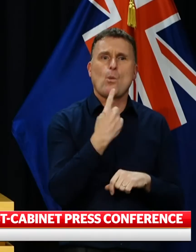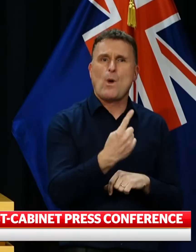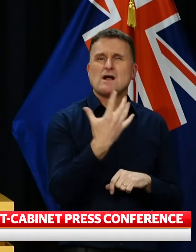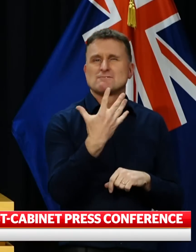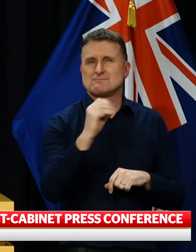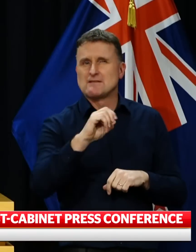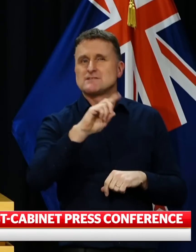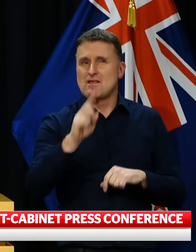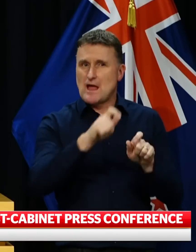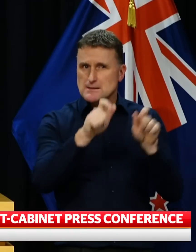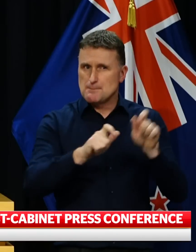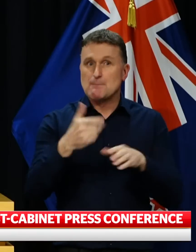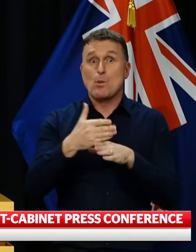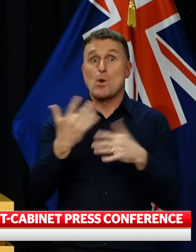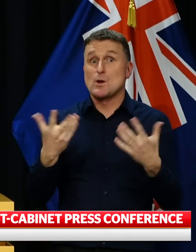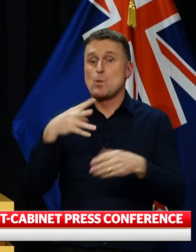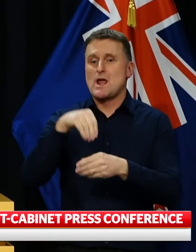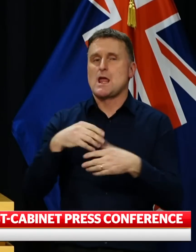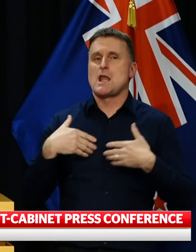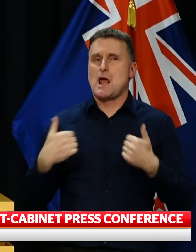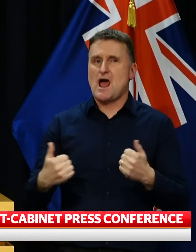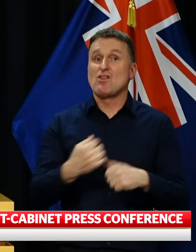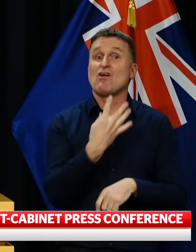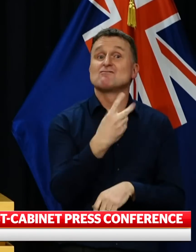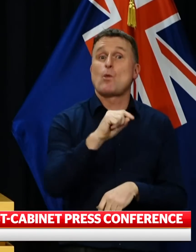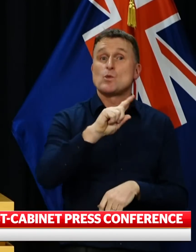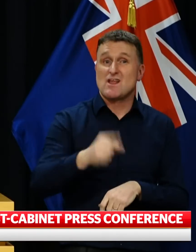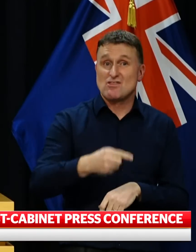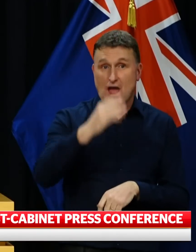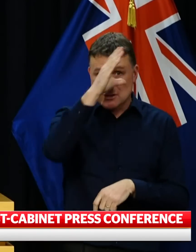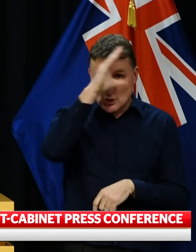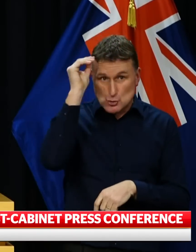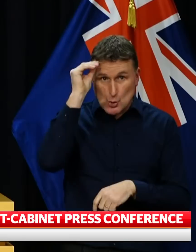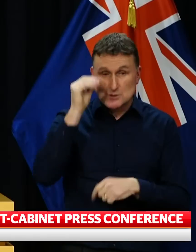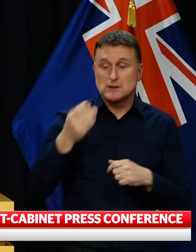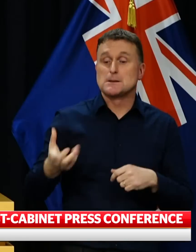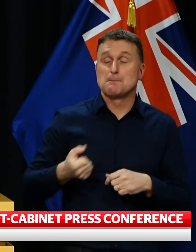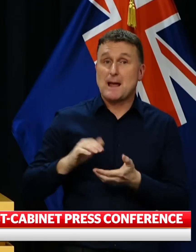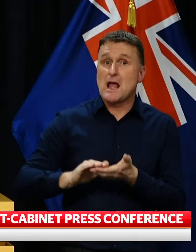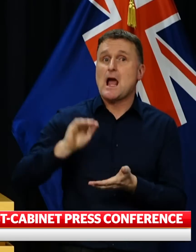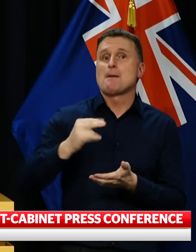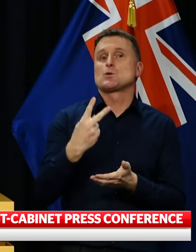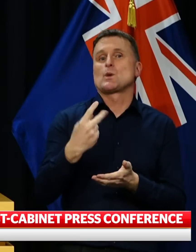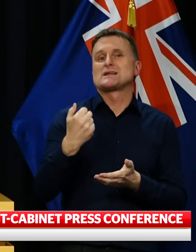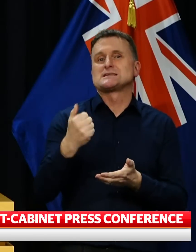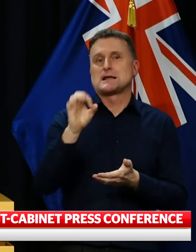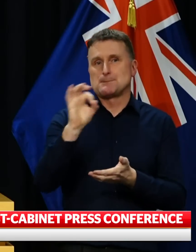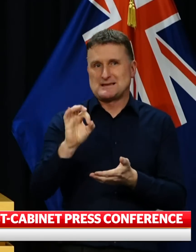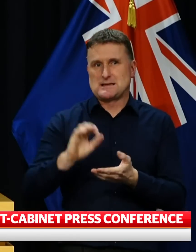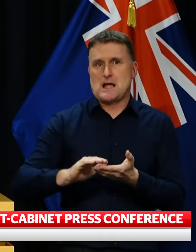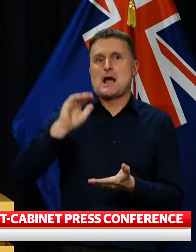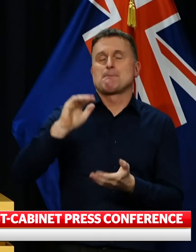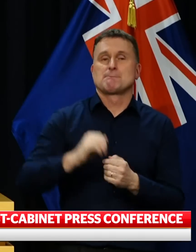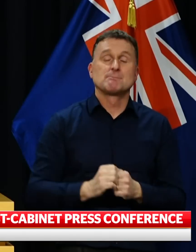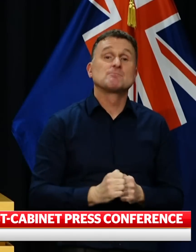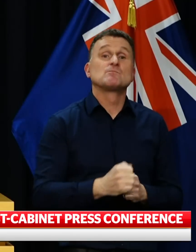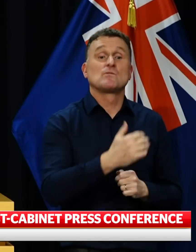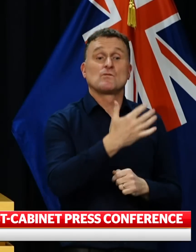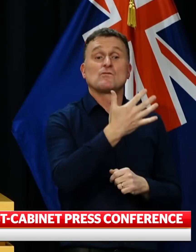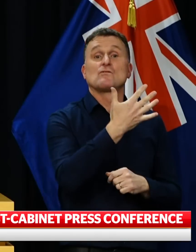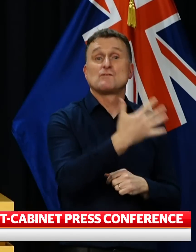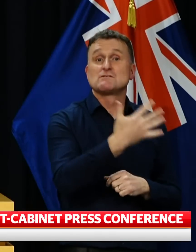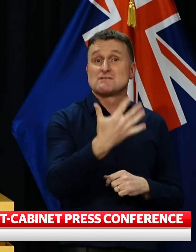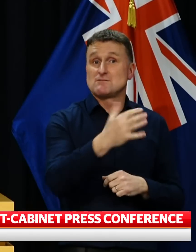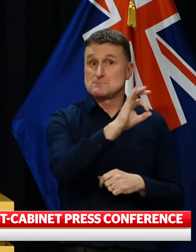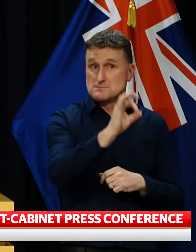health. They include 40,000 nurses who received a 26% pay adjustment and 65,000 care and support